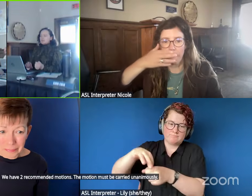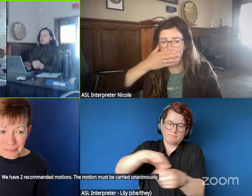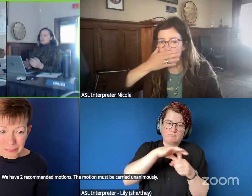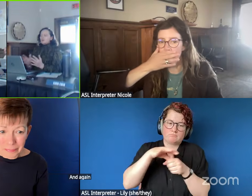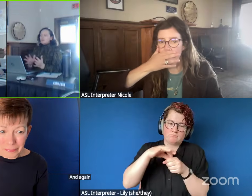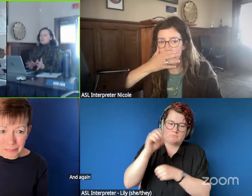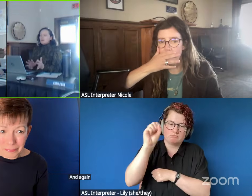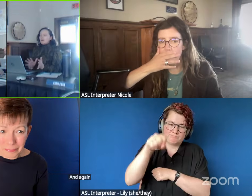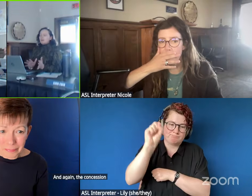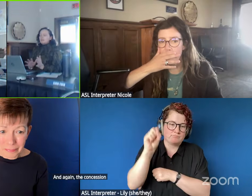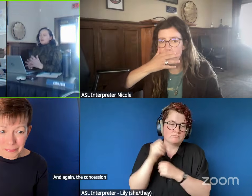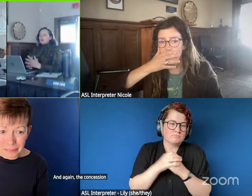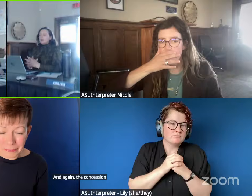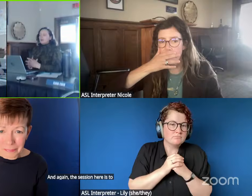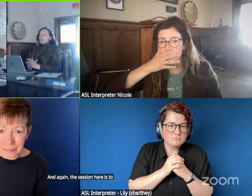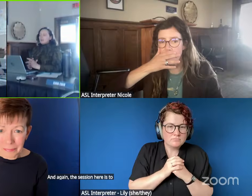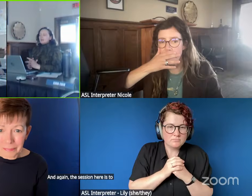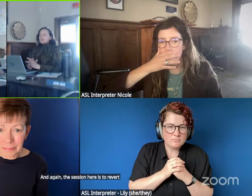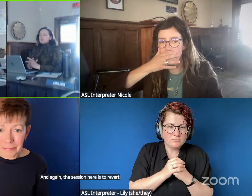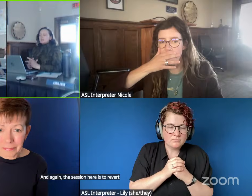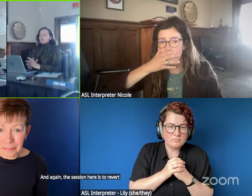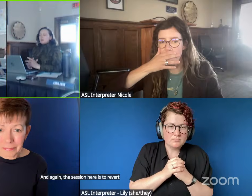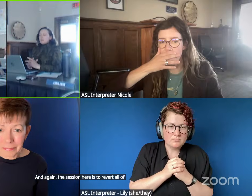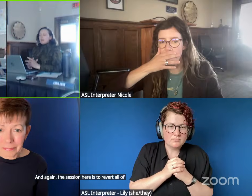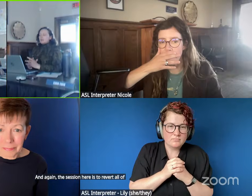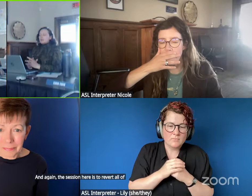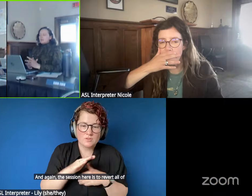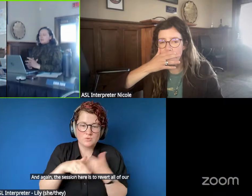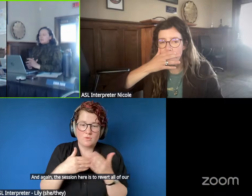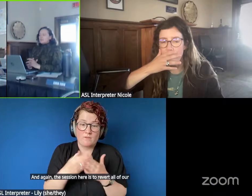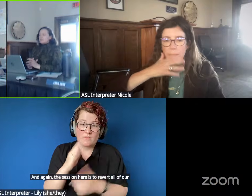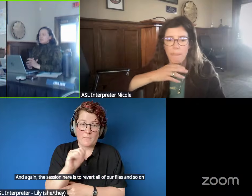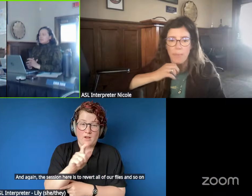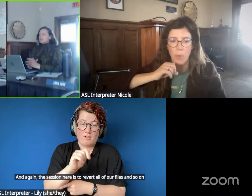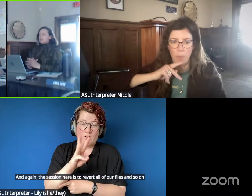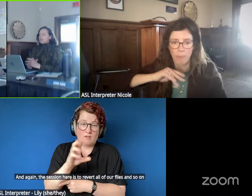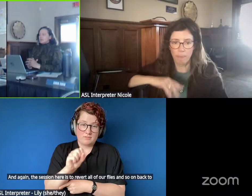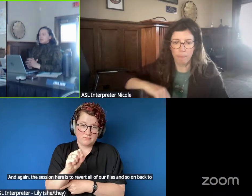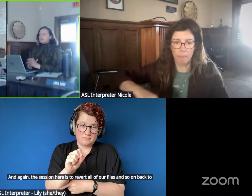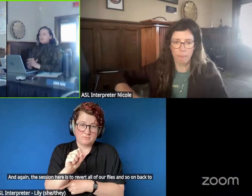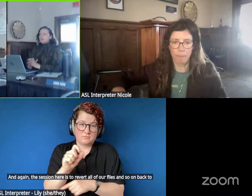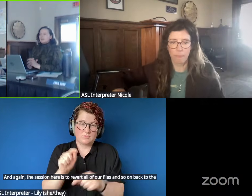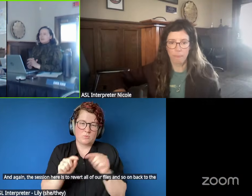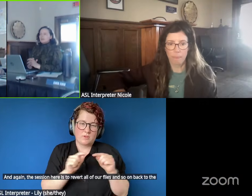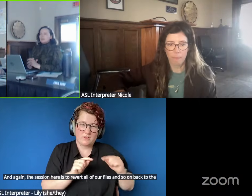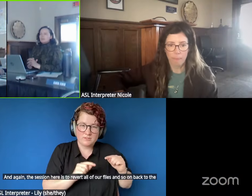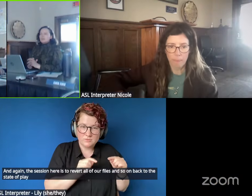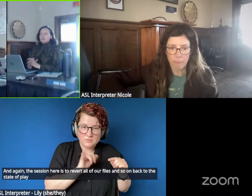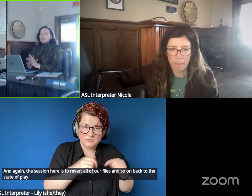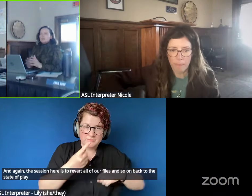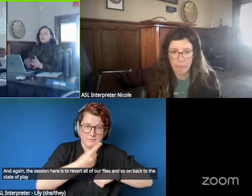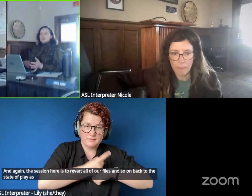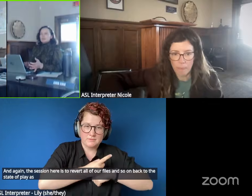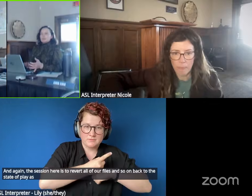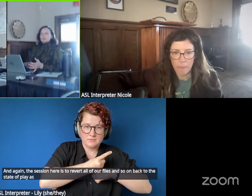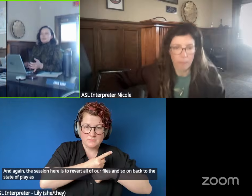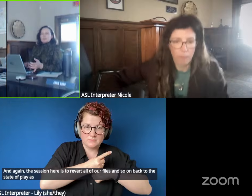here is to revert all of our bylaws and so on back to the state of play as of 30th of